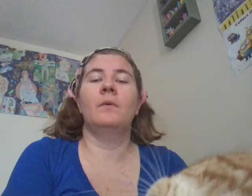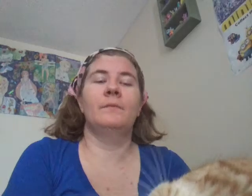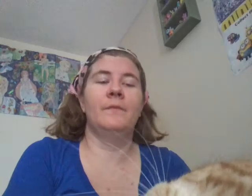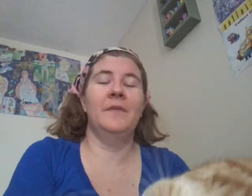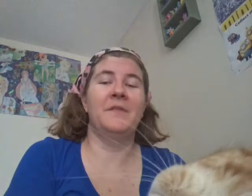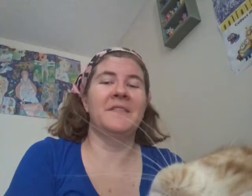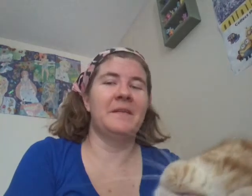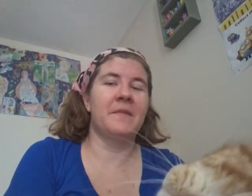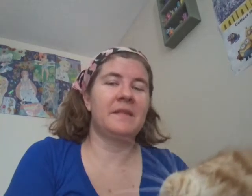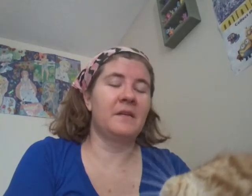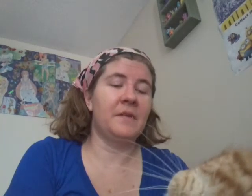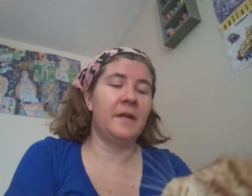So, you can see them. That's kind of funny.